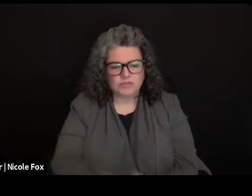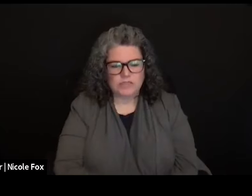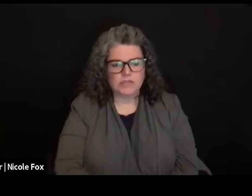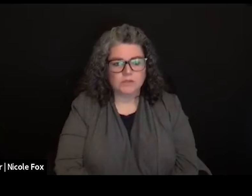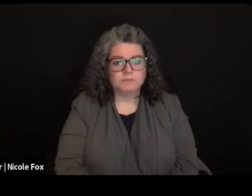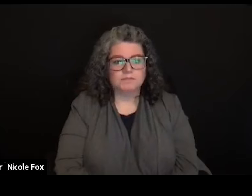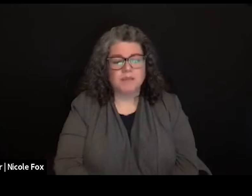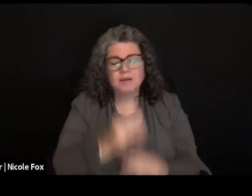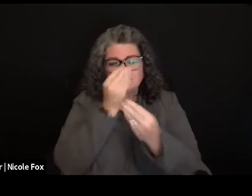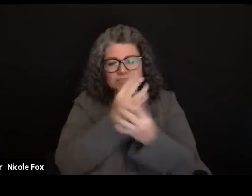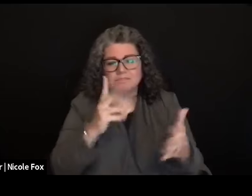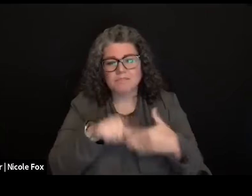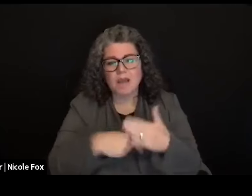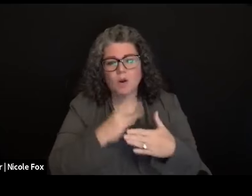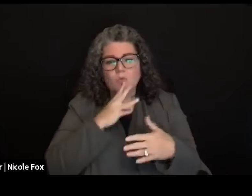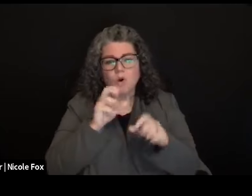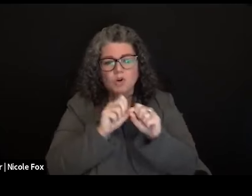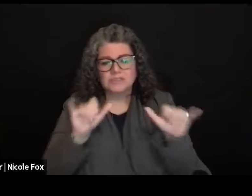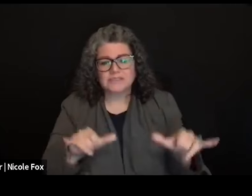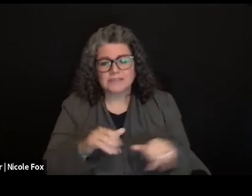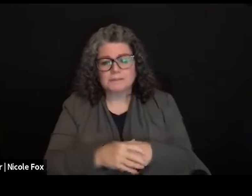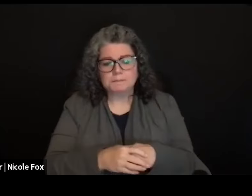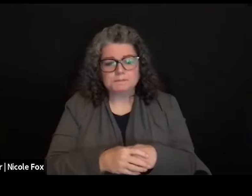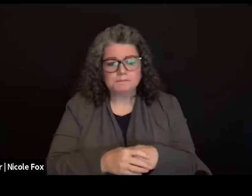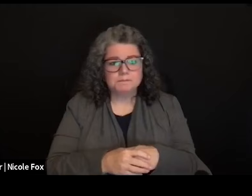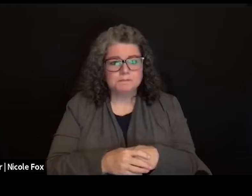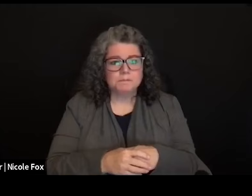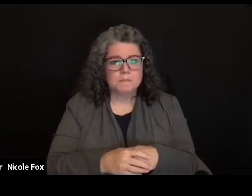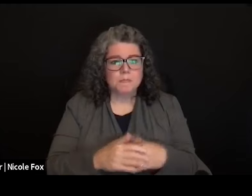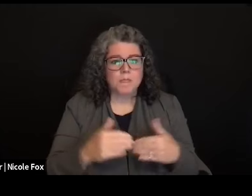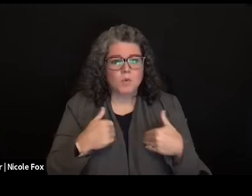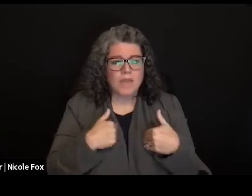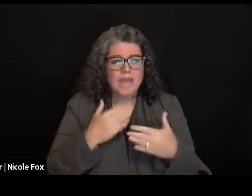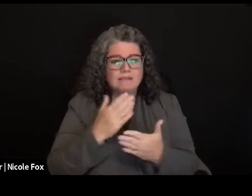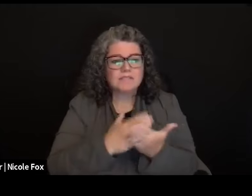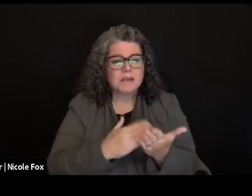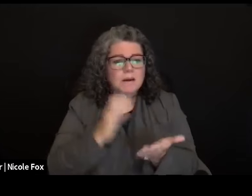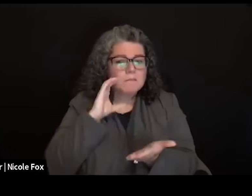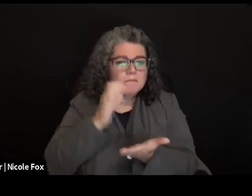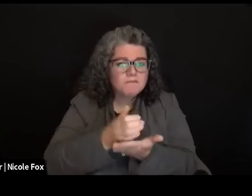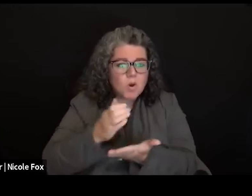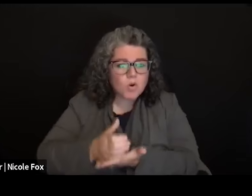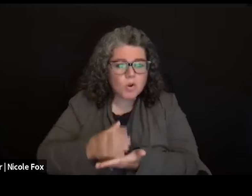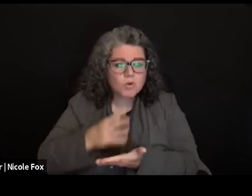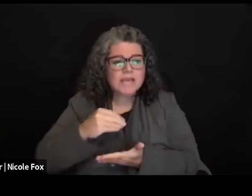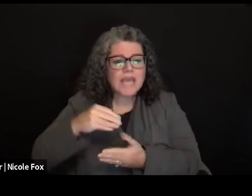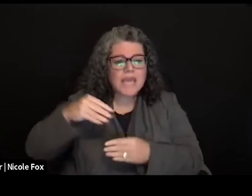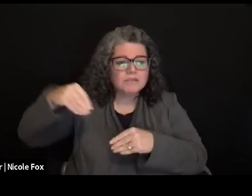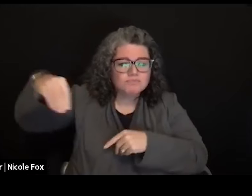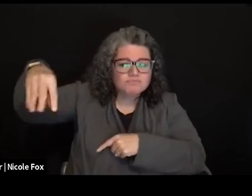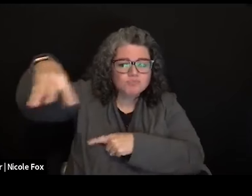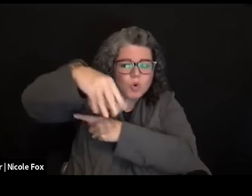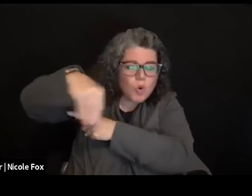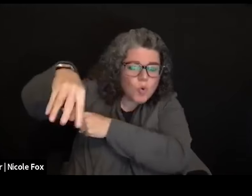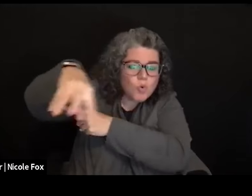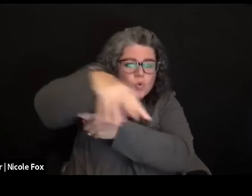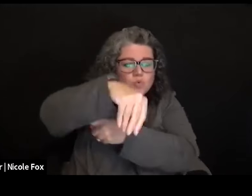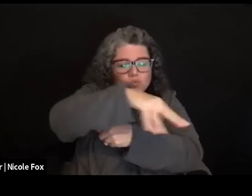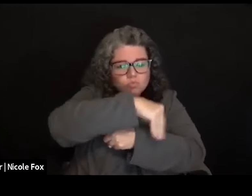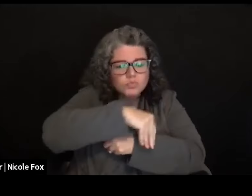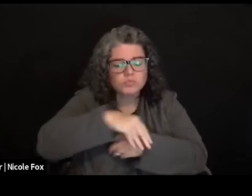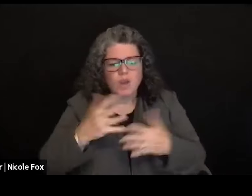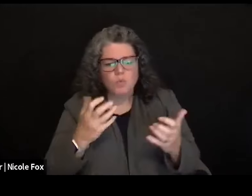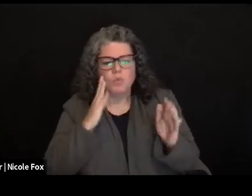water system. We've got some still photos and drone footage that we're going to show. Before I get started, I want to take a